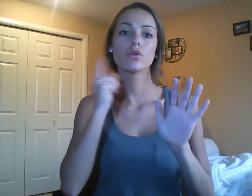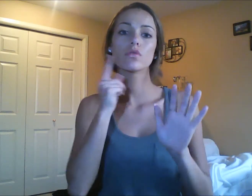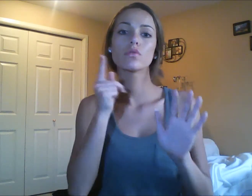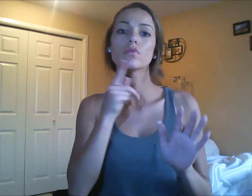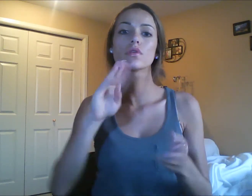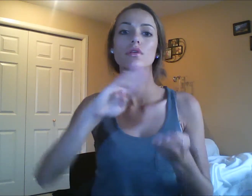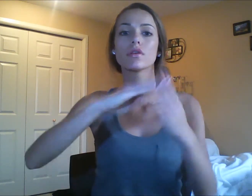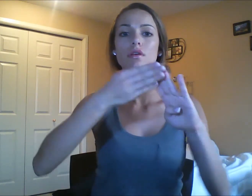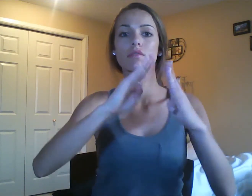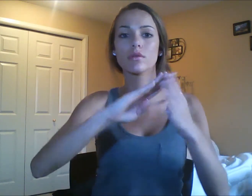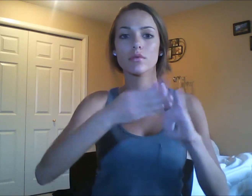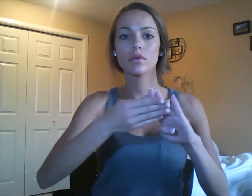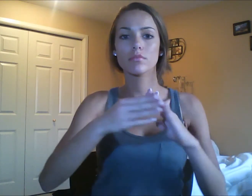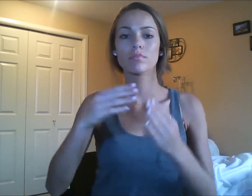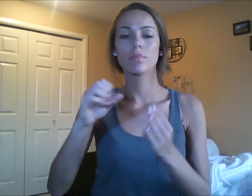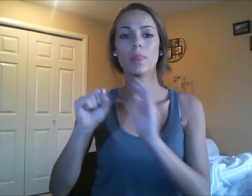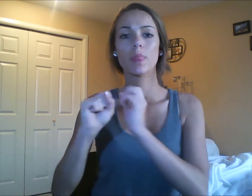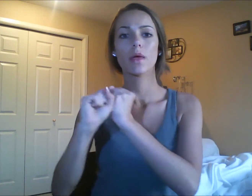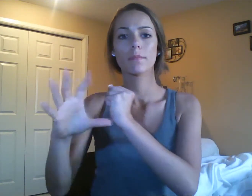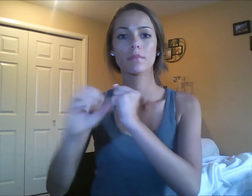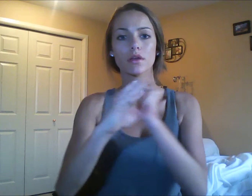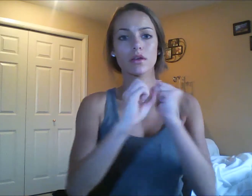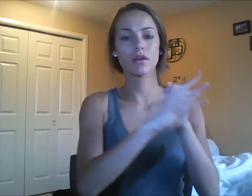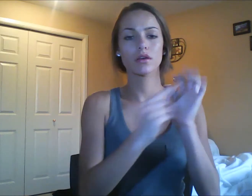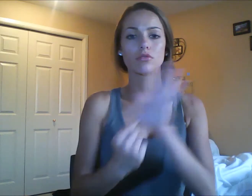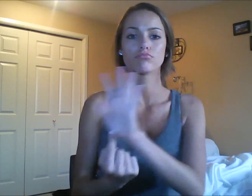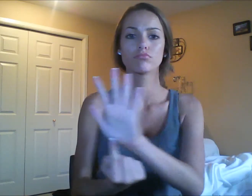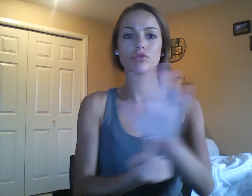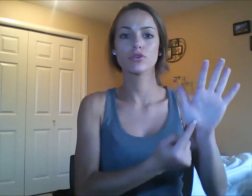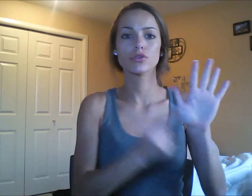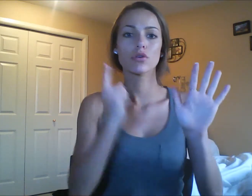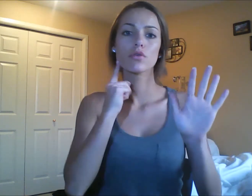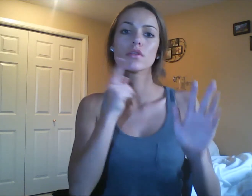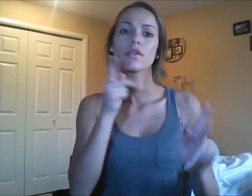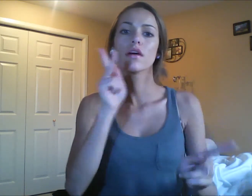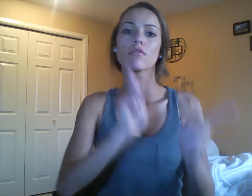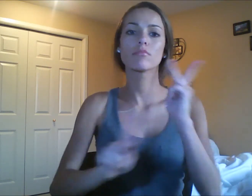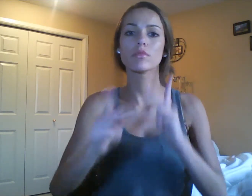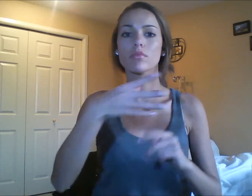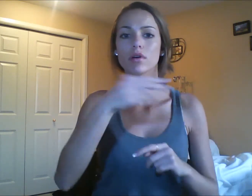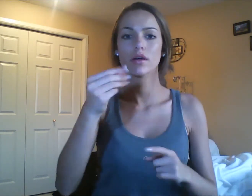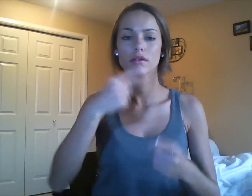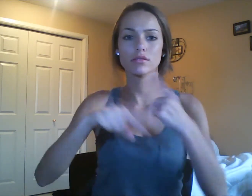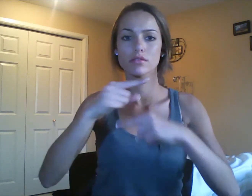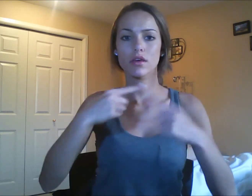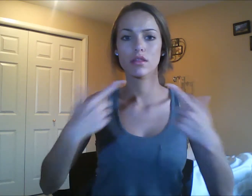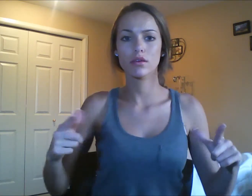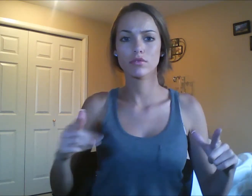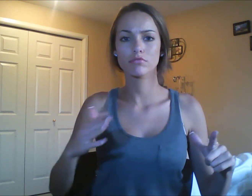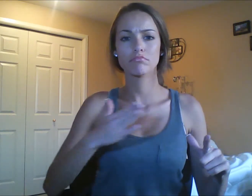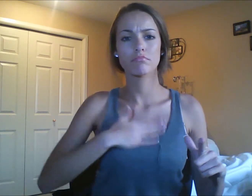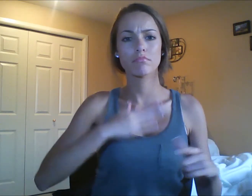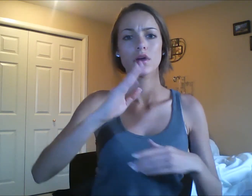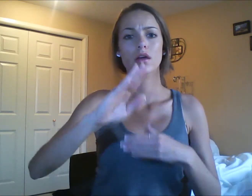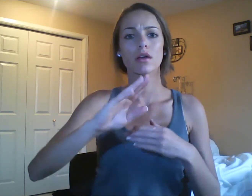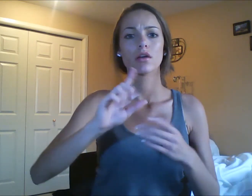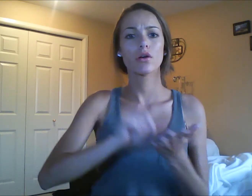a lot of media attention to the deaf community. For the most part, all of my articles have to do with events or